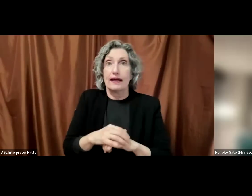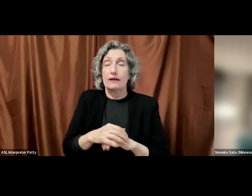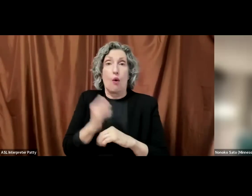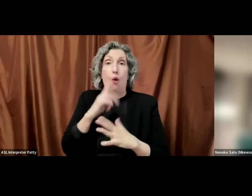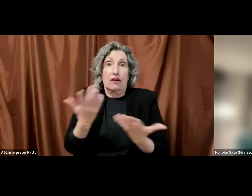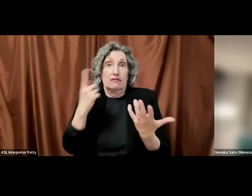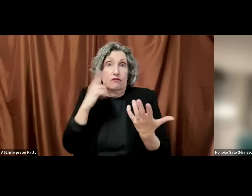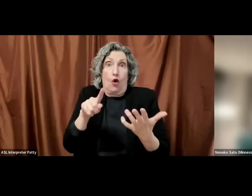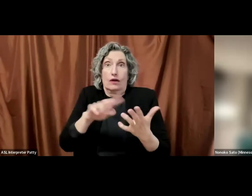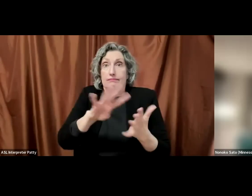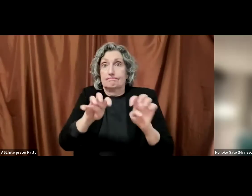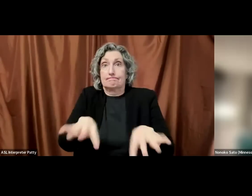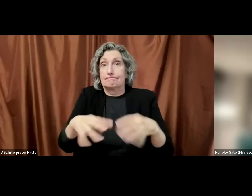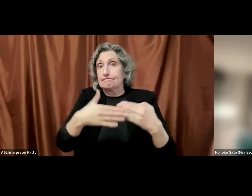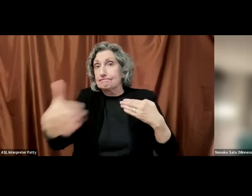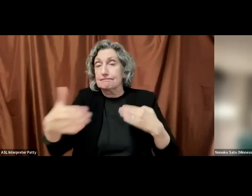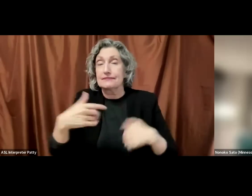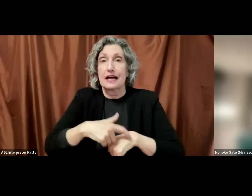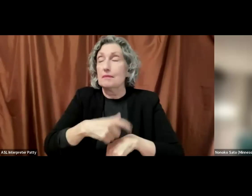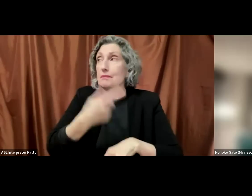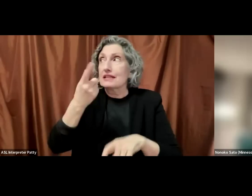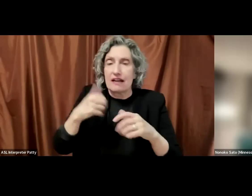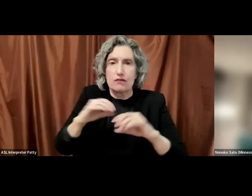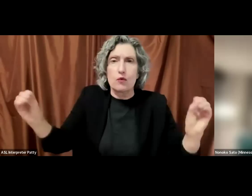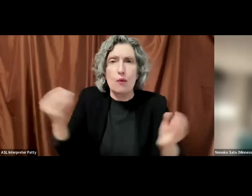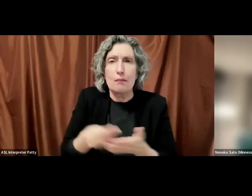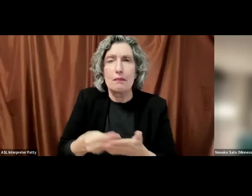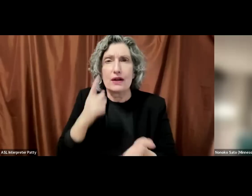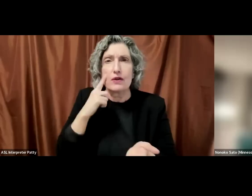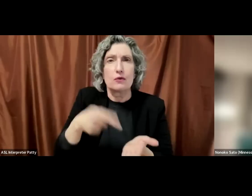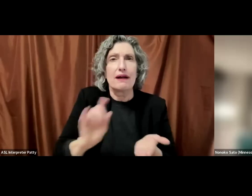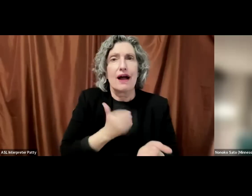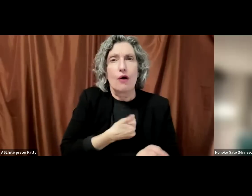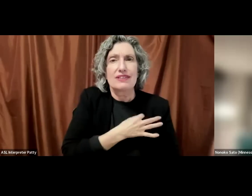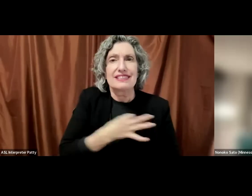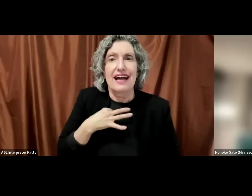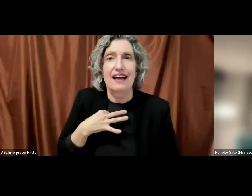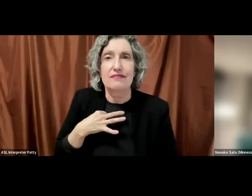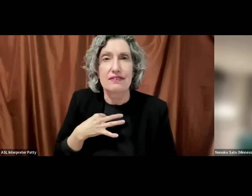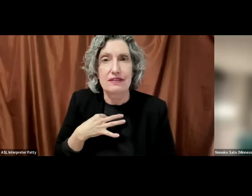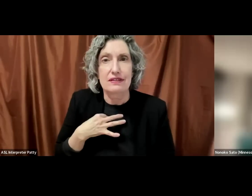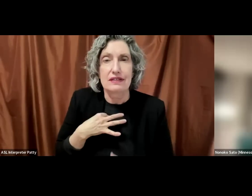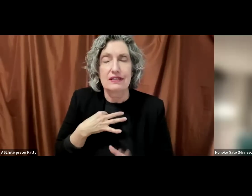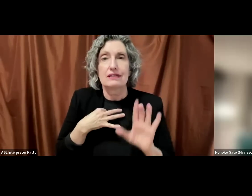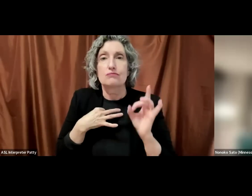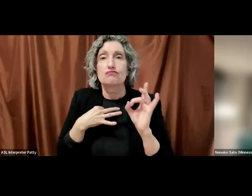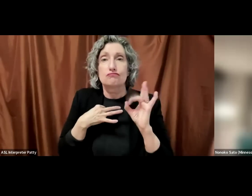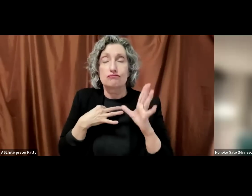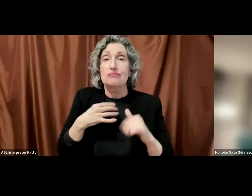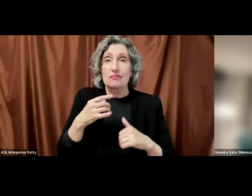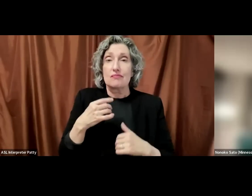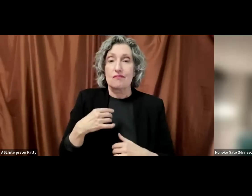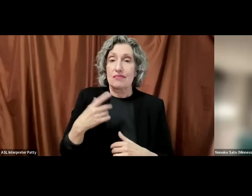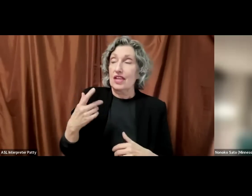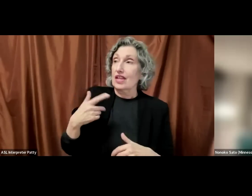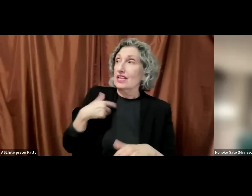when they're not able to pay staff for work that needs to get done. And not at all to diminish the devastating humanitarian impact of